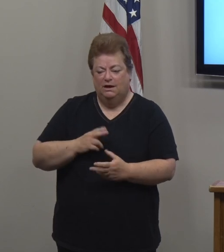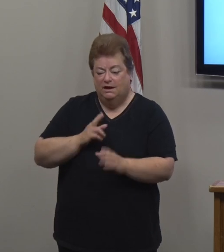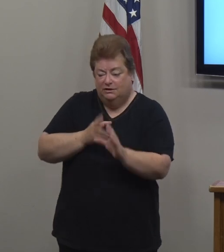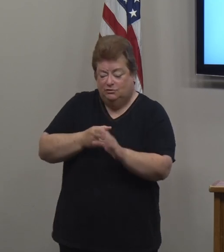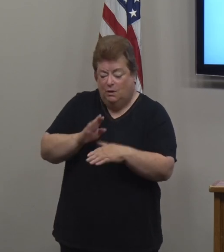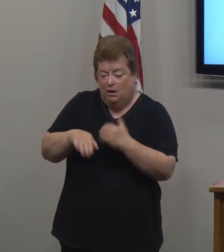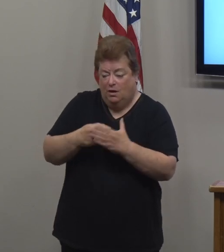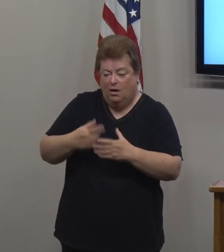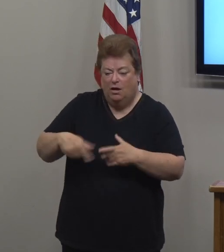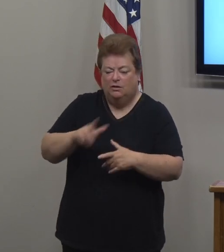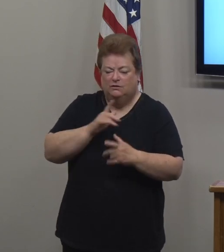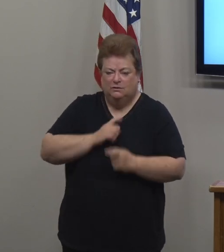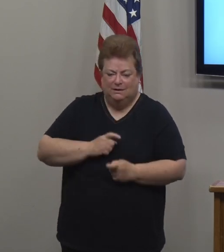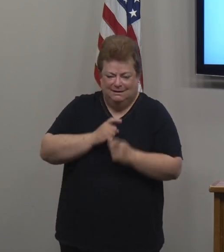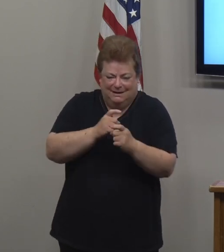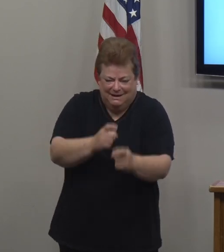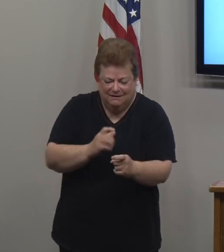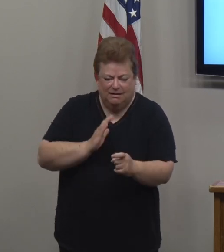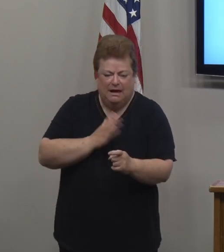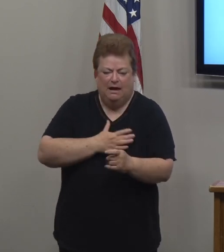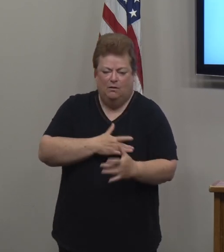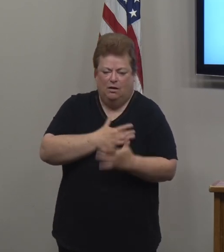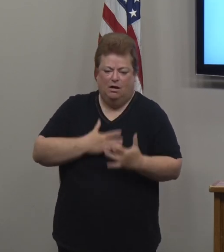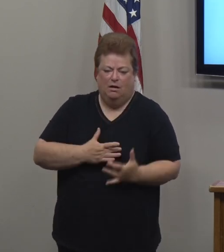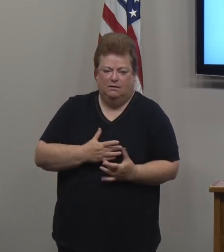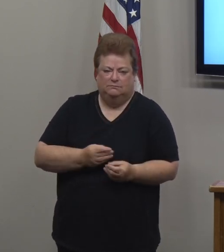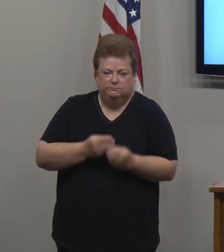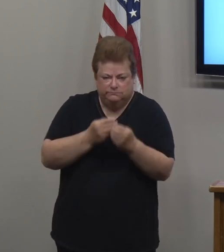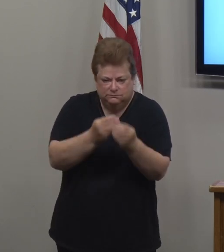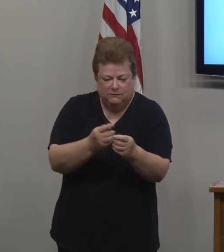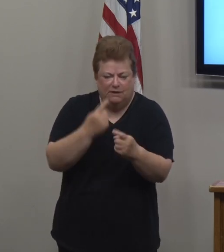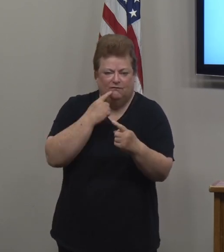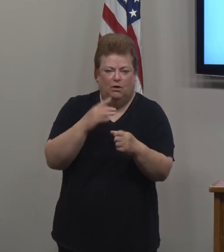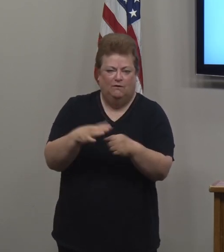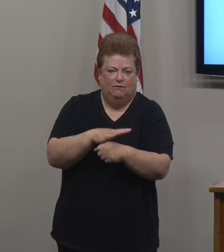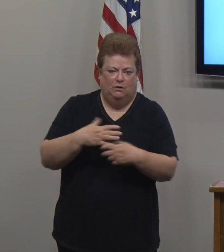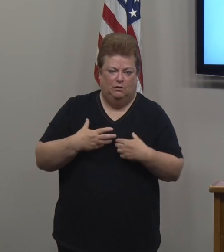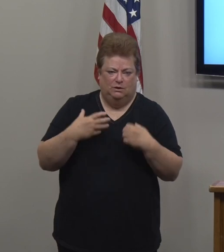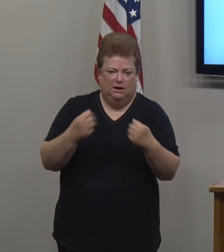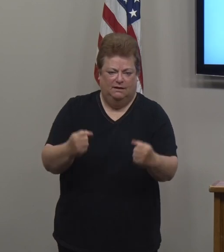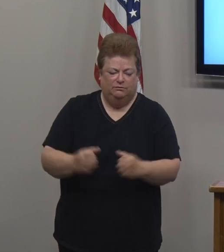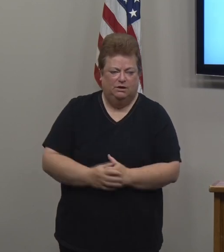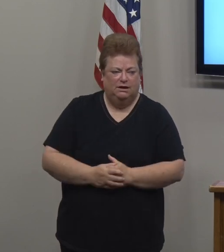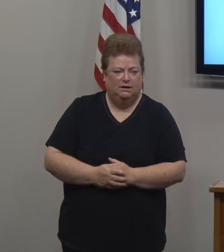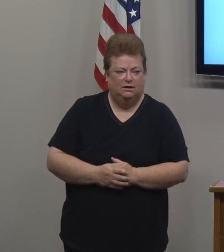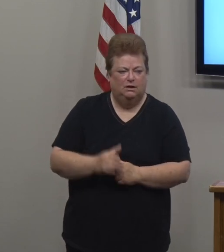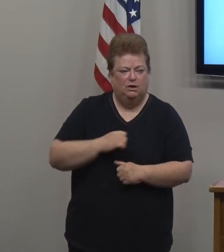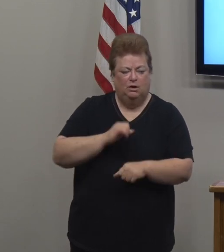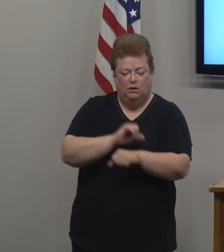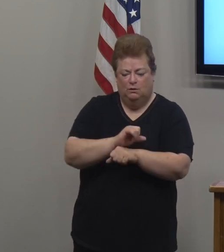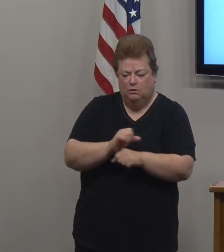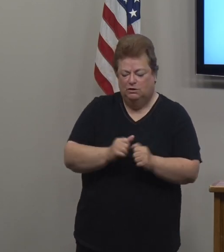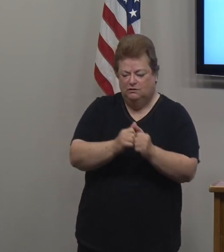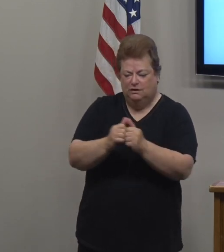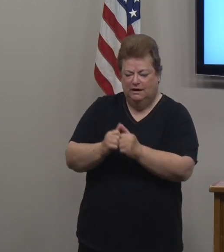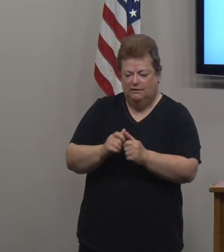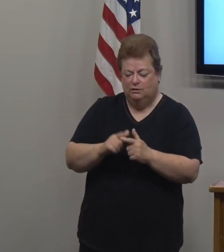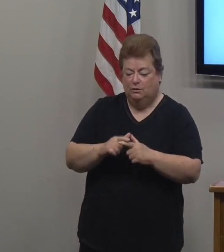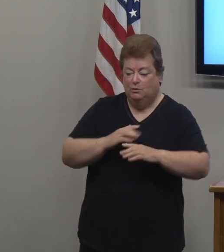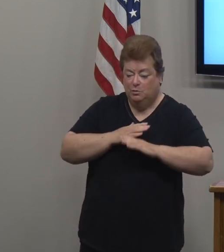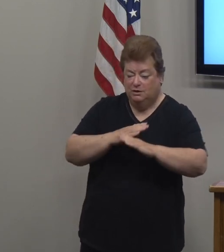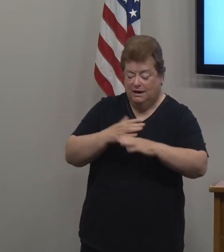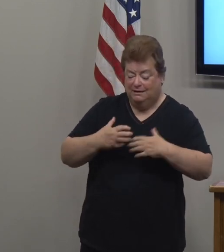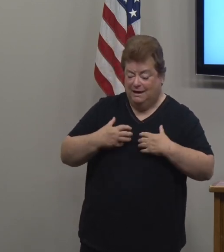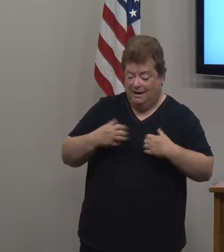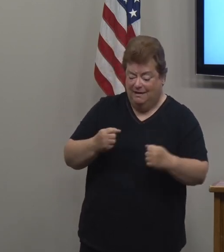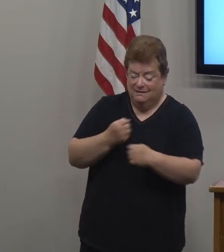sending our heartfelt wishes for his full recovery. As we work together to protect the health and safety of